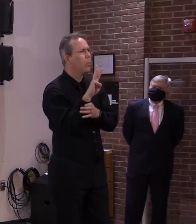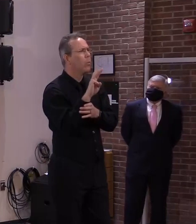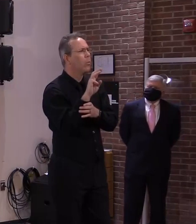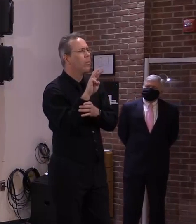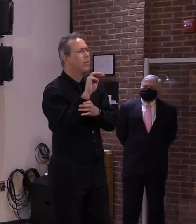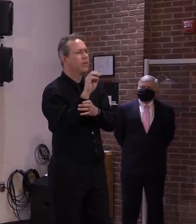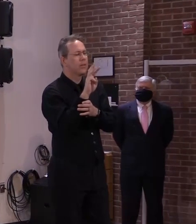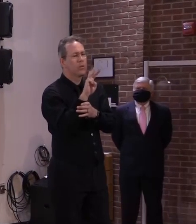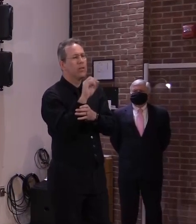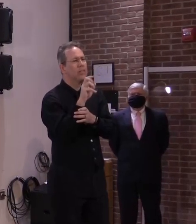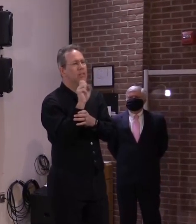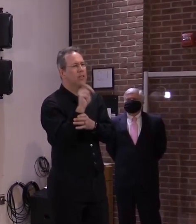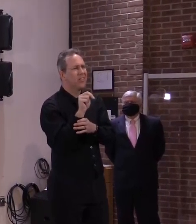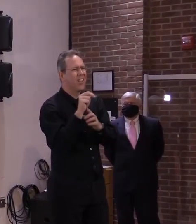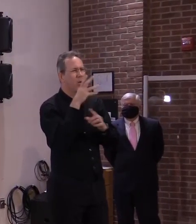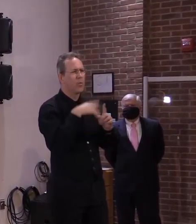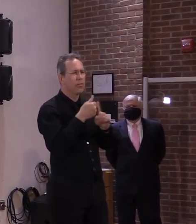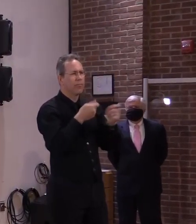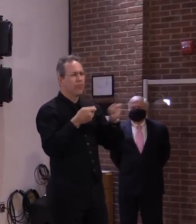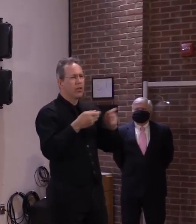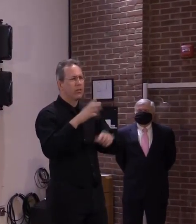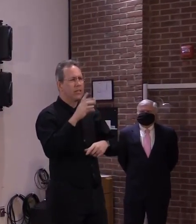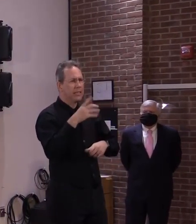And I certainly concur with all of that.